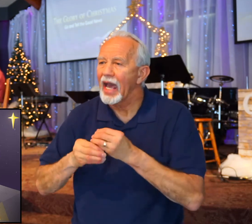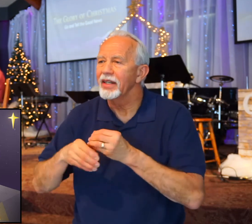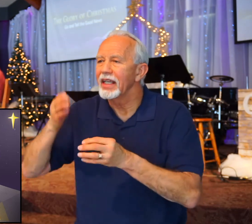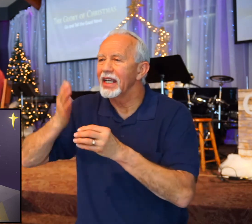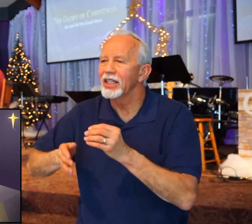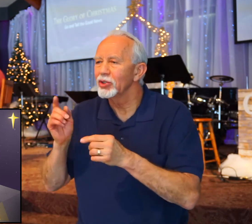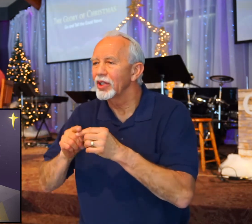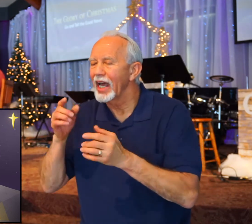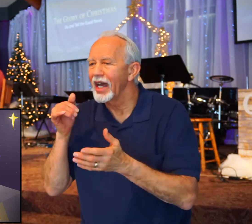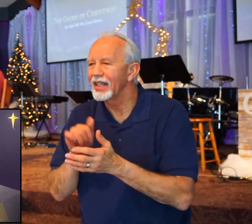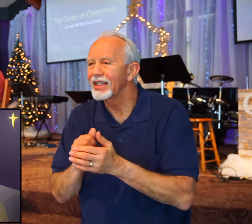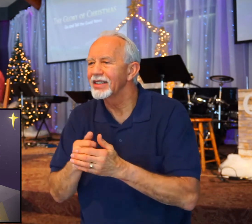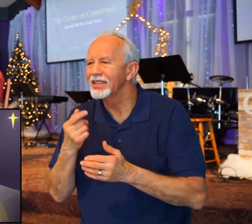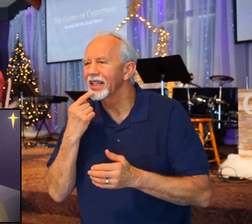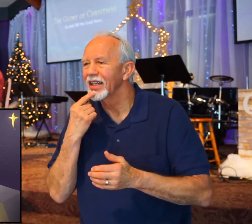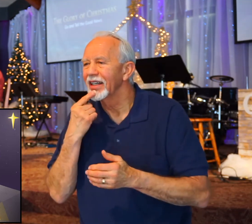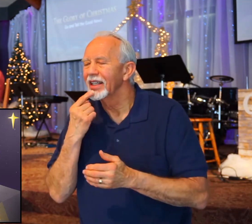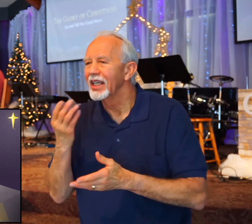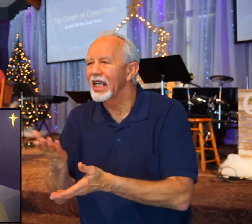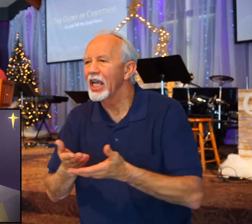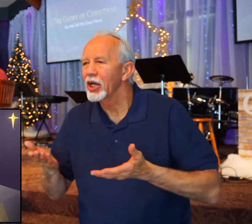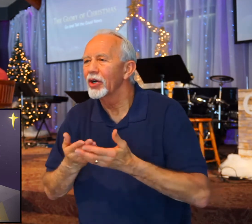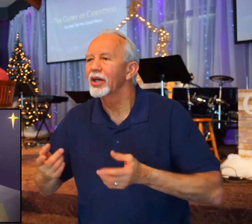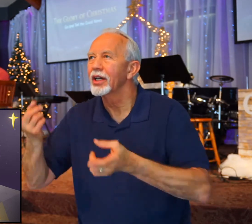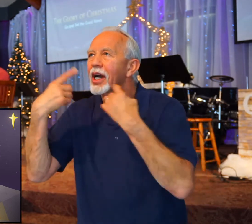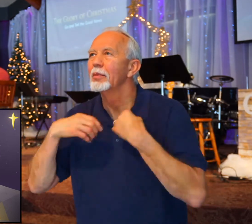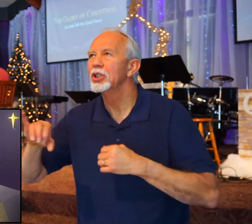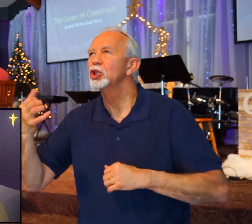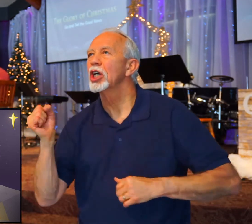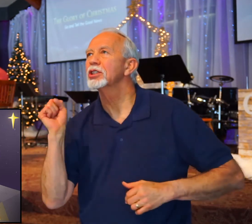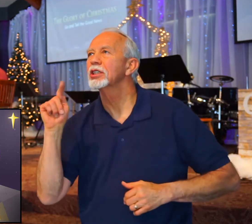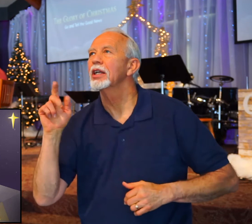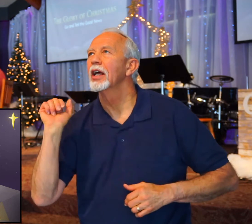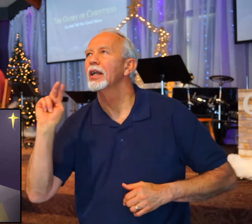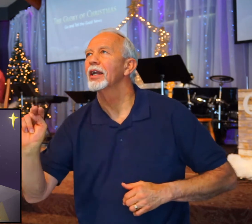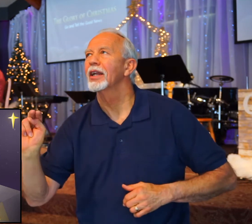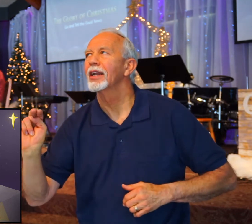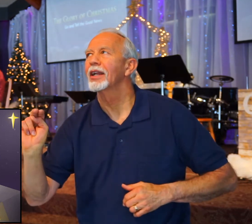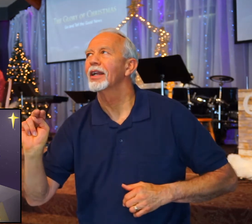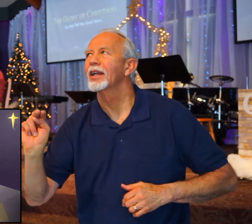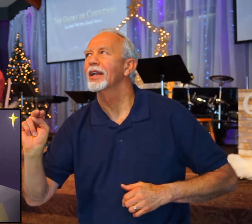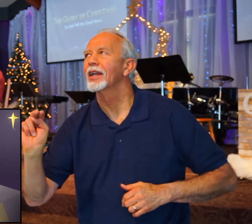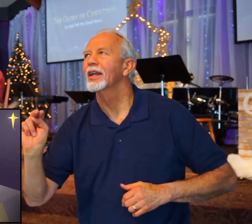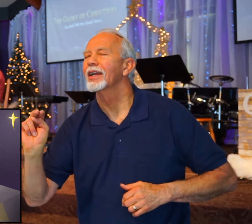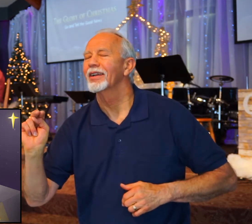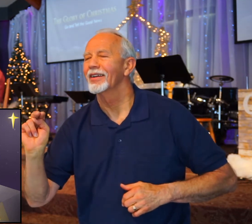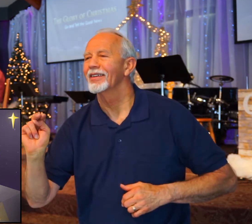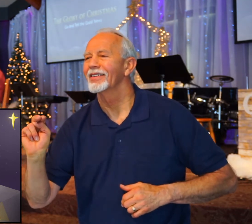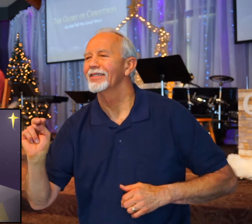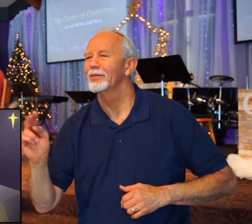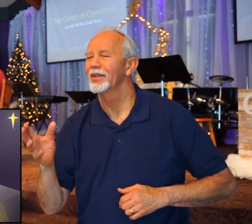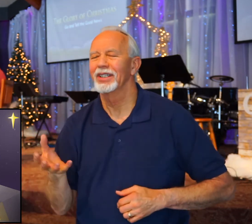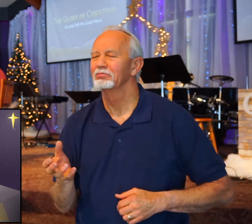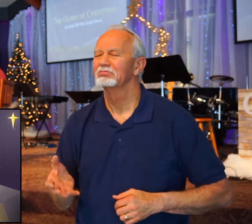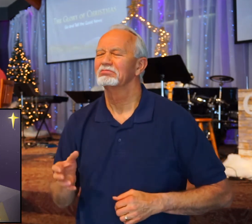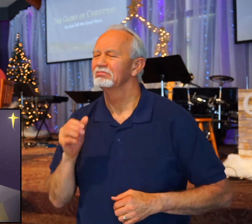that and say, Here comes Justin. They wouldn't do it.